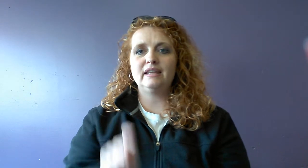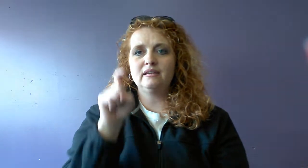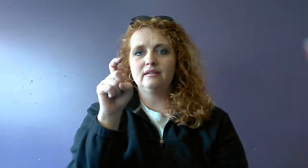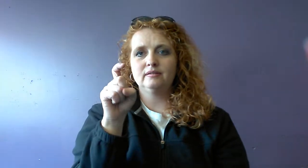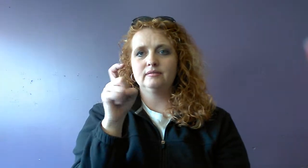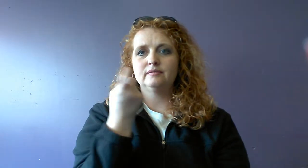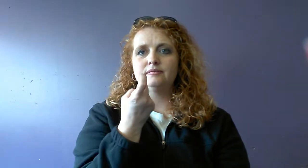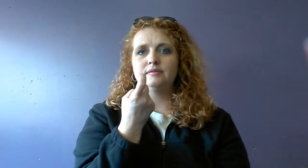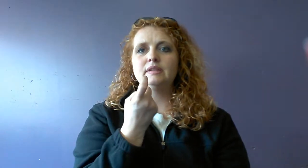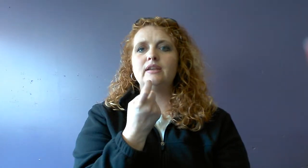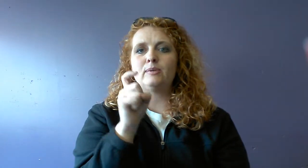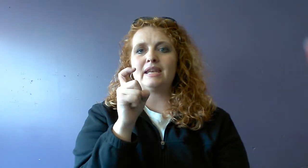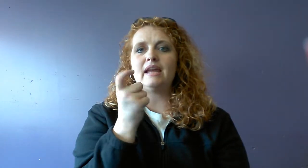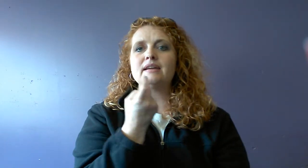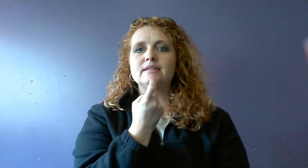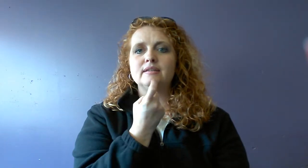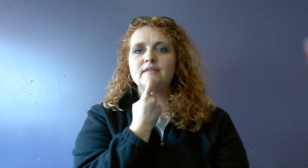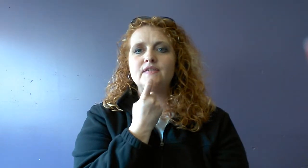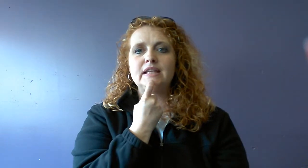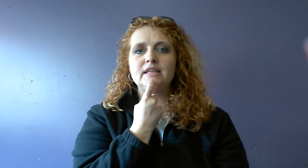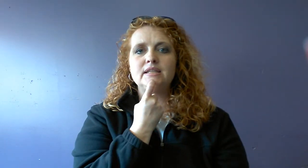Finland is with an X, Finland.